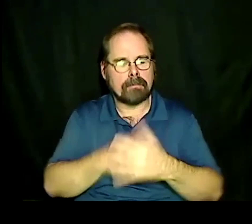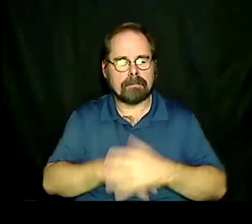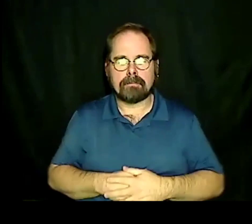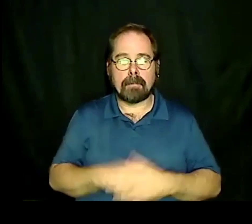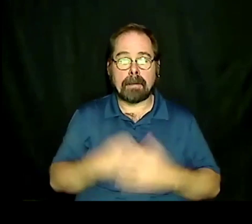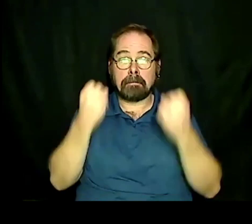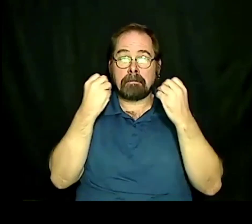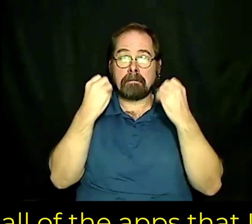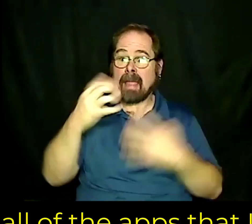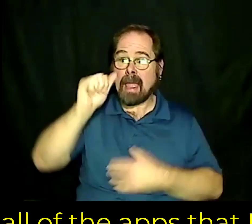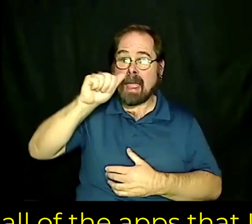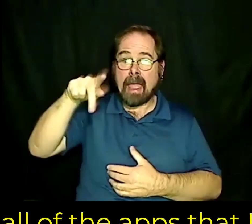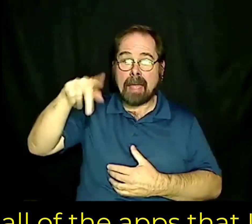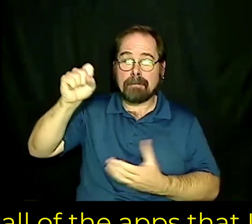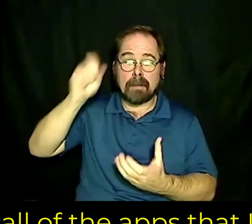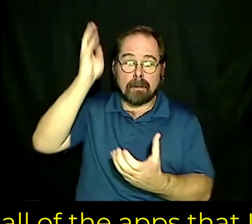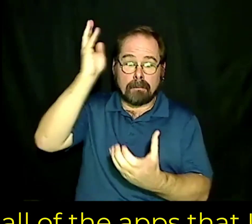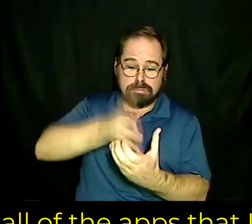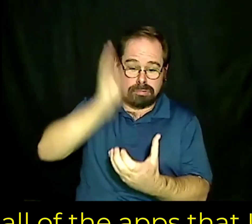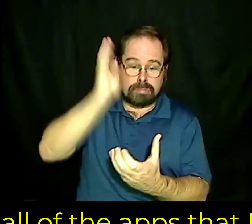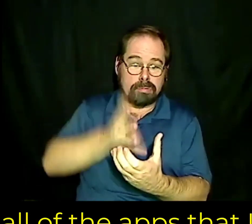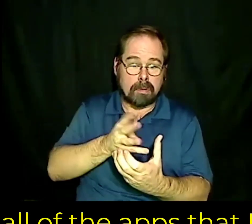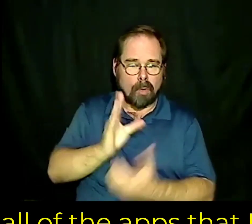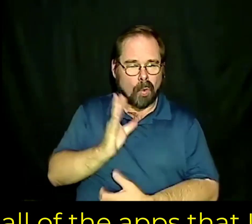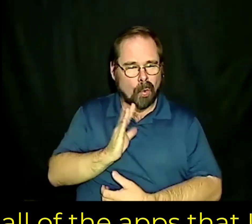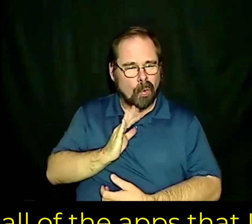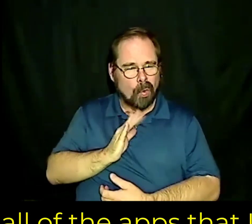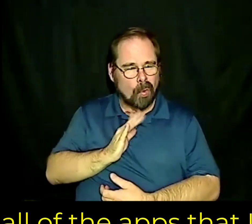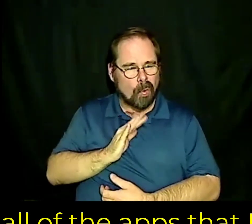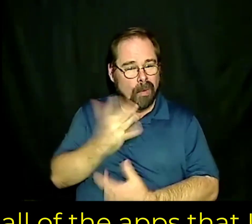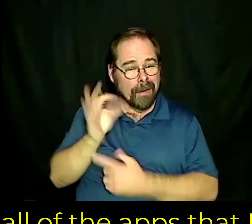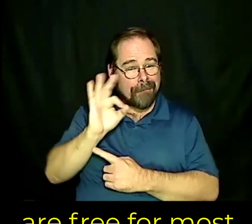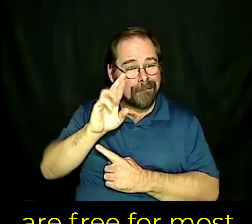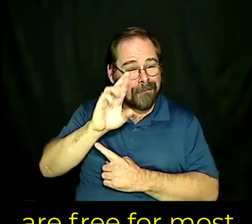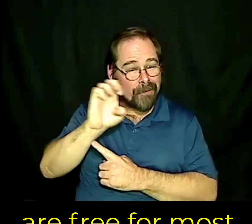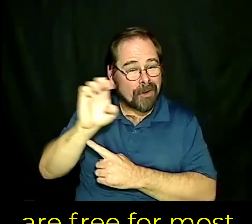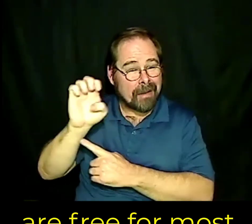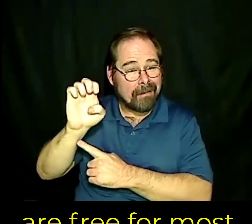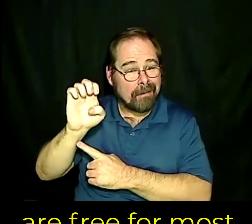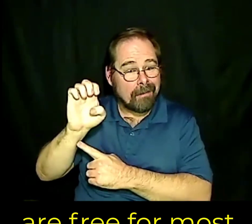helpful. You can also download many free apps